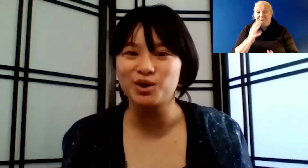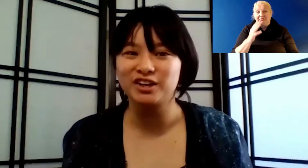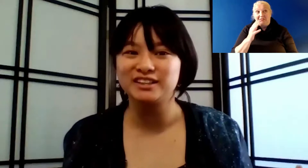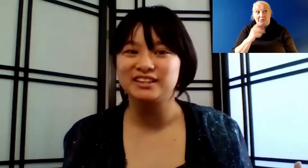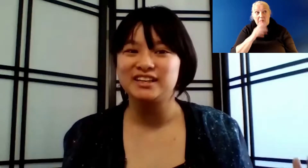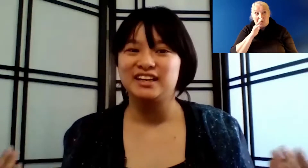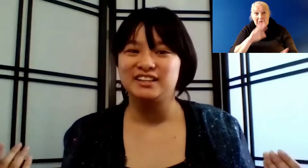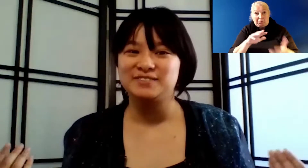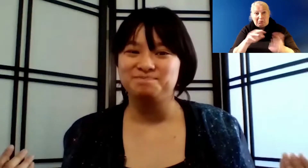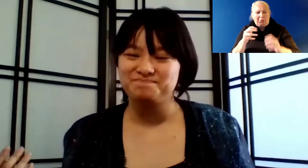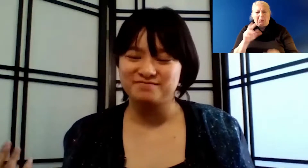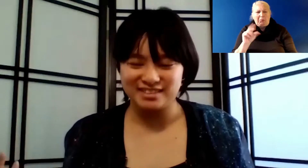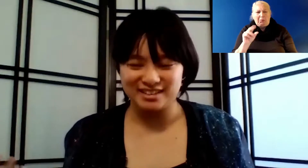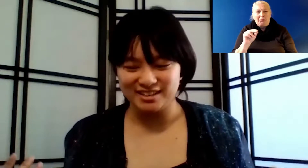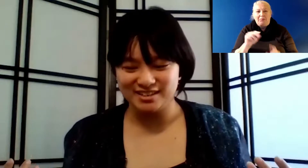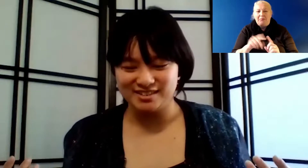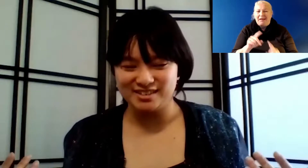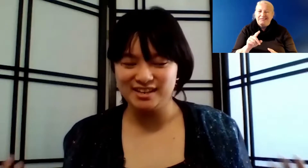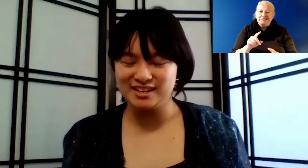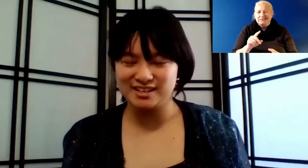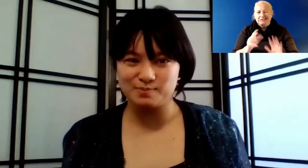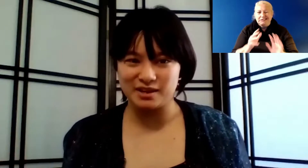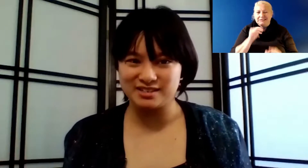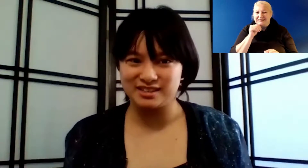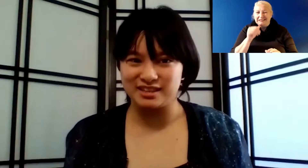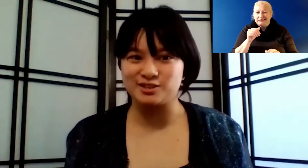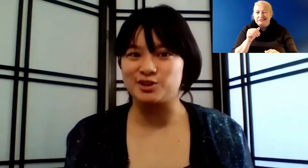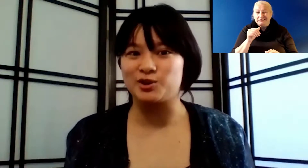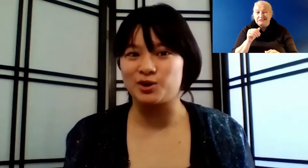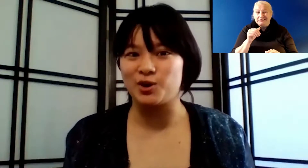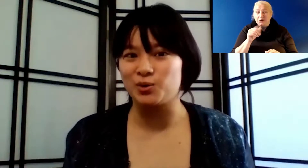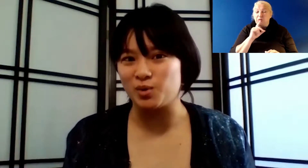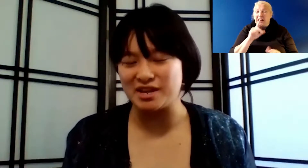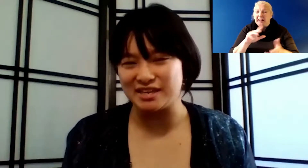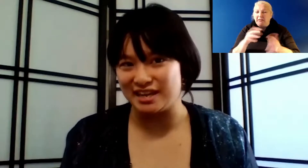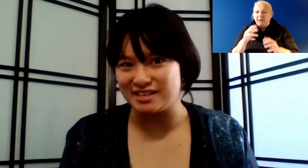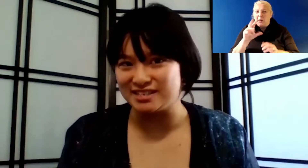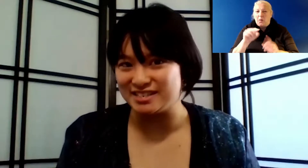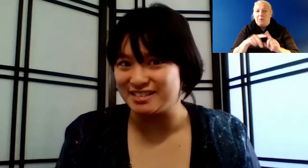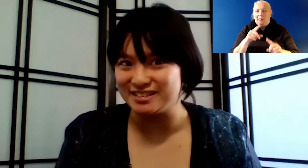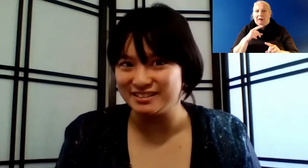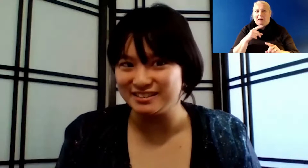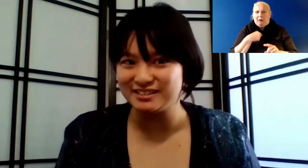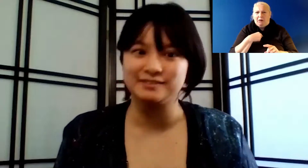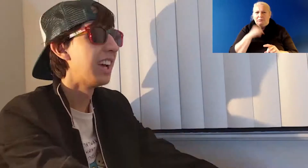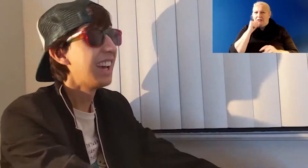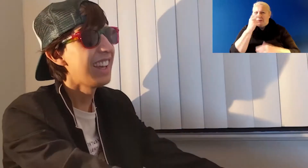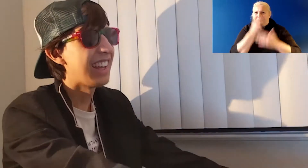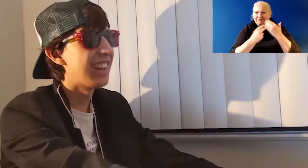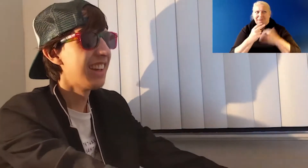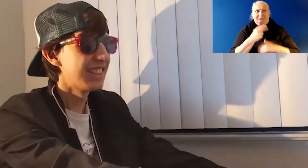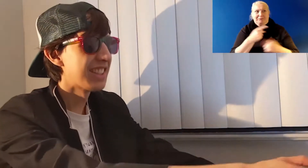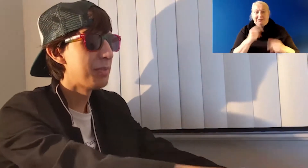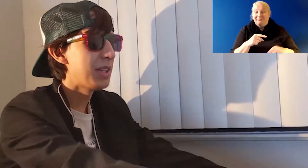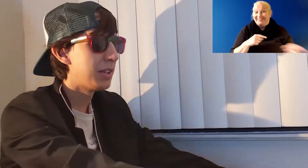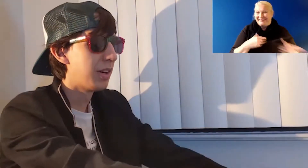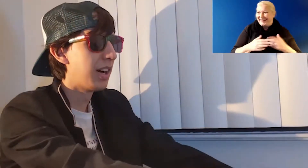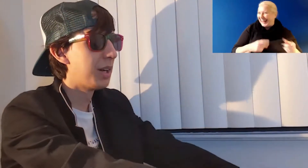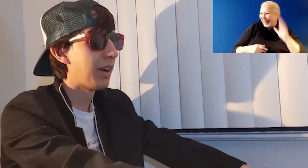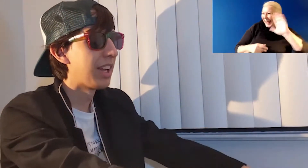wrong, I didn't expect things to go the way that they did. Hey, it's nice to meet you. I hear